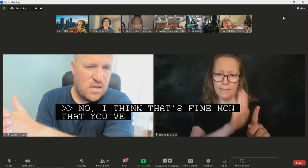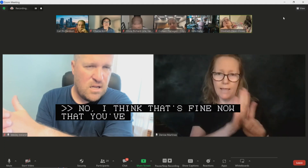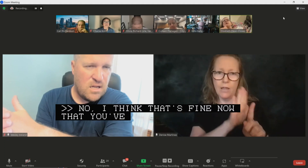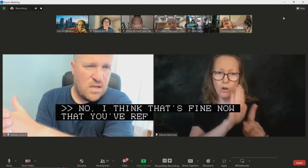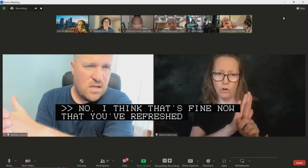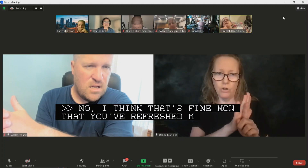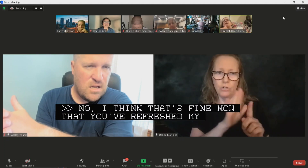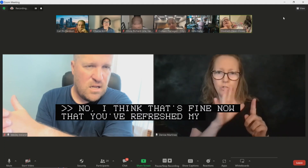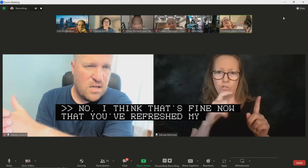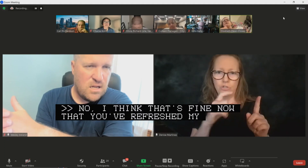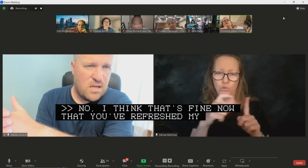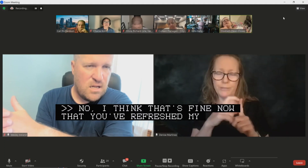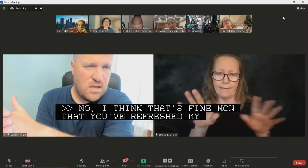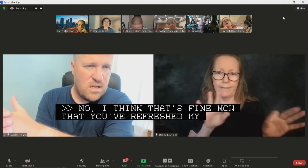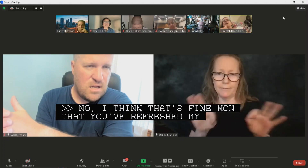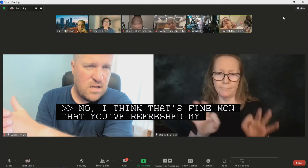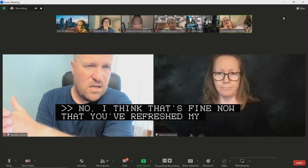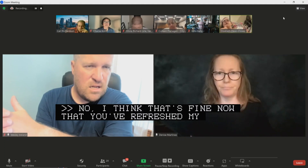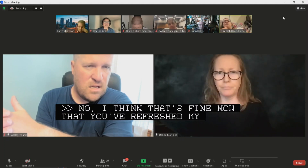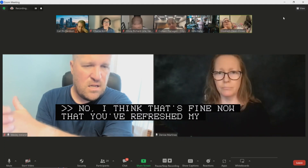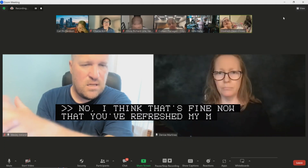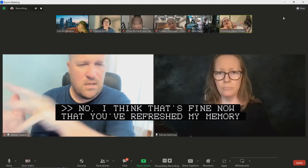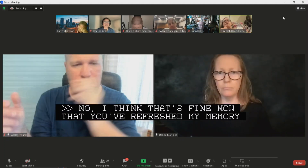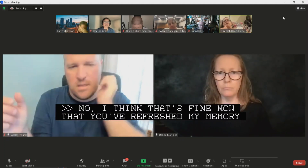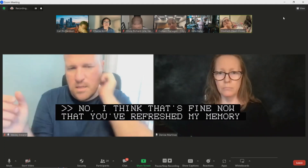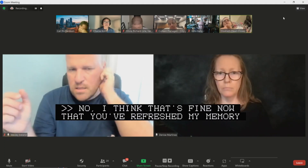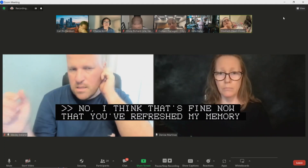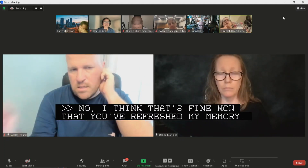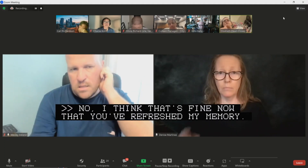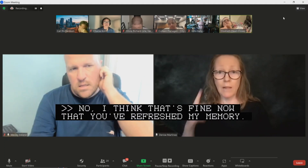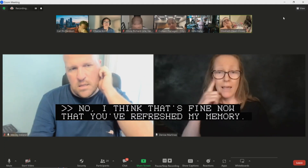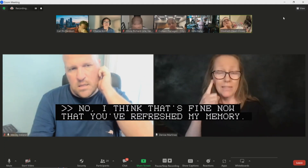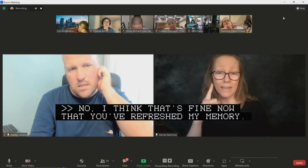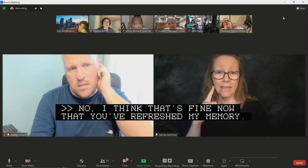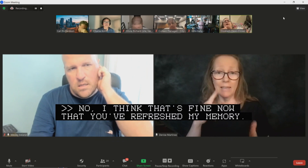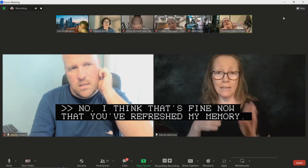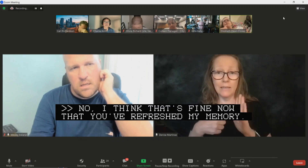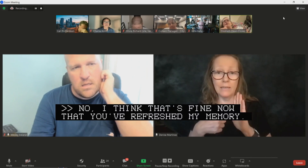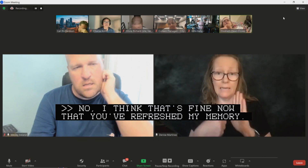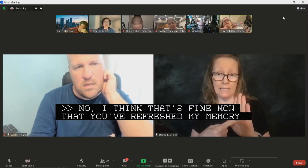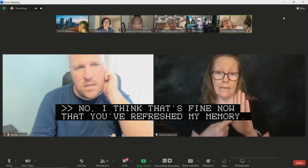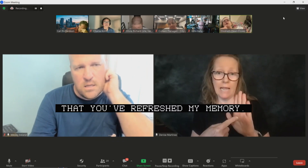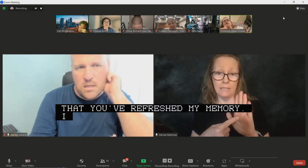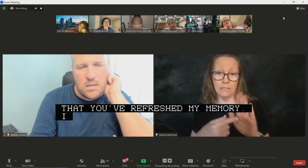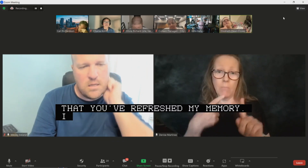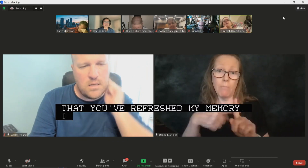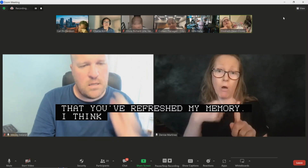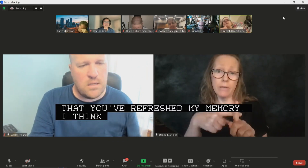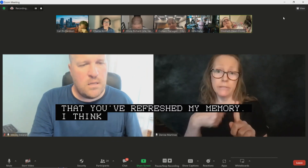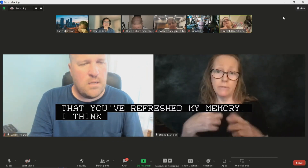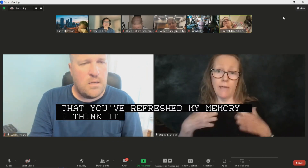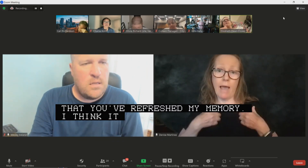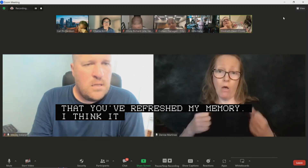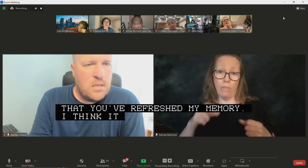their choosing, I think it did indicate positive health benefits.